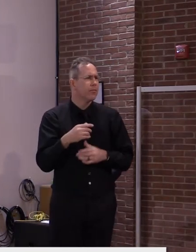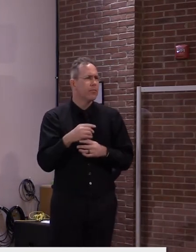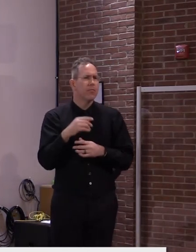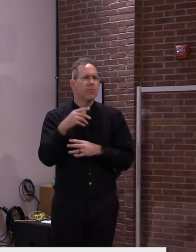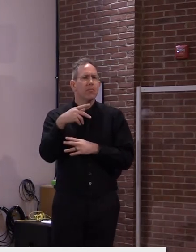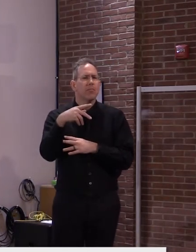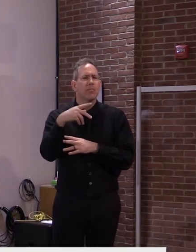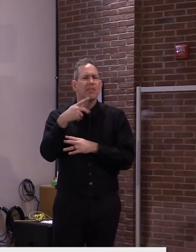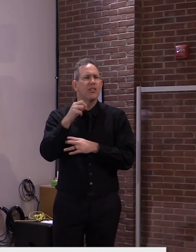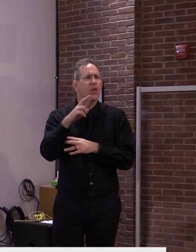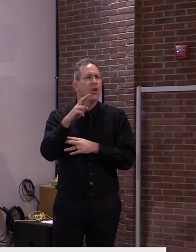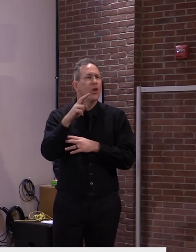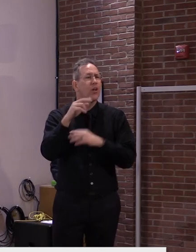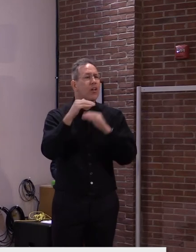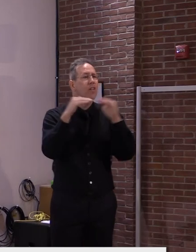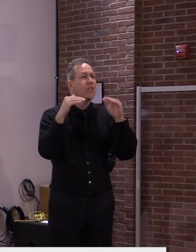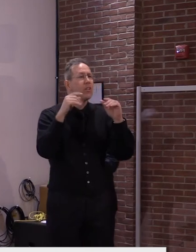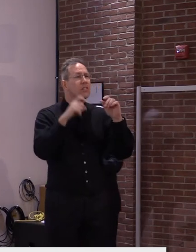37.